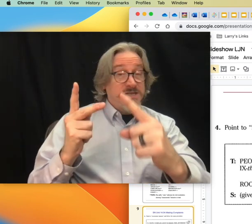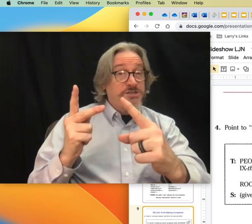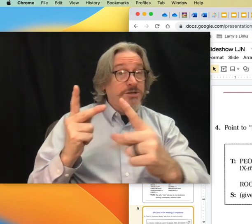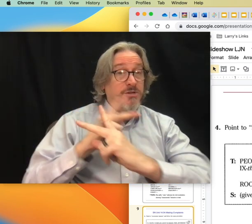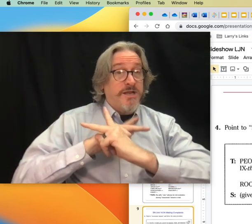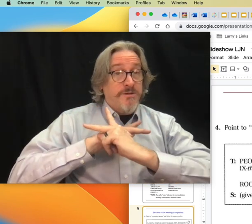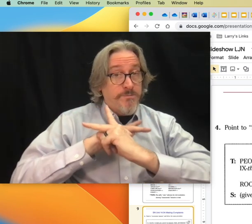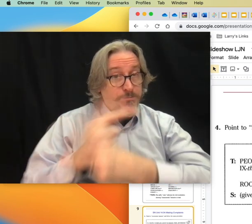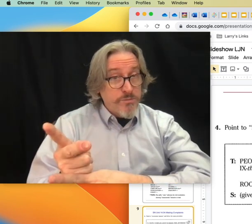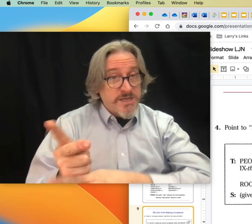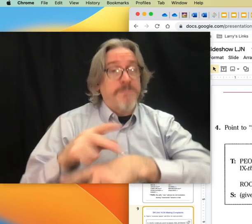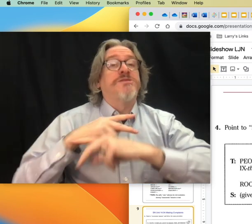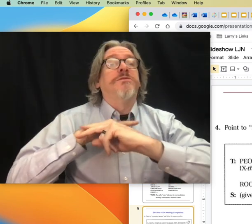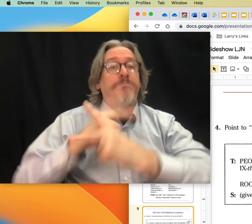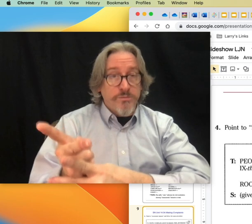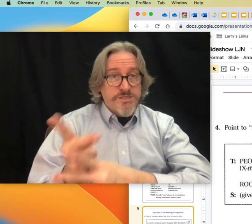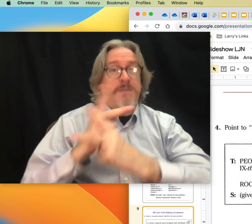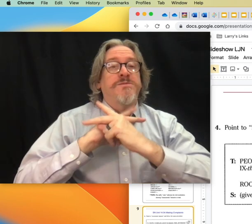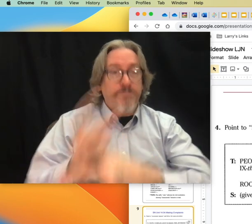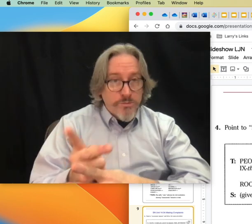So it's not circular. It